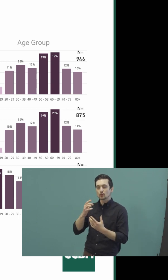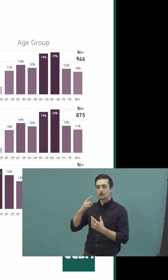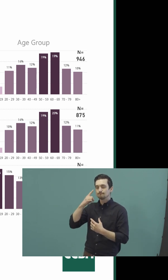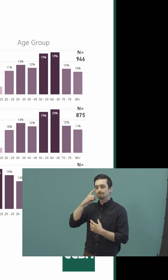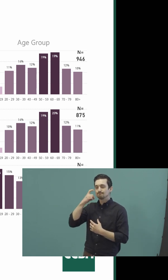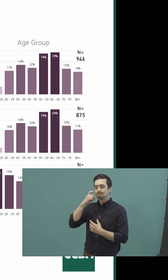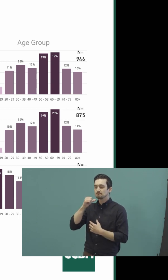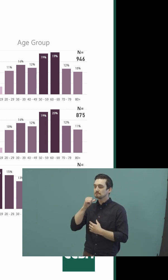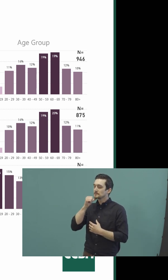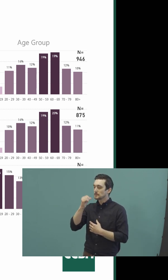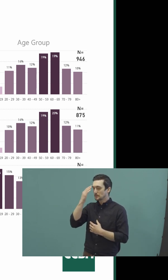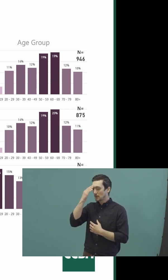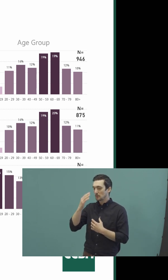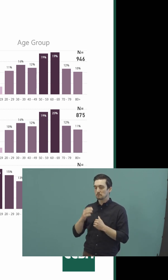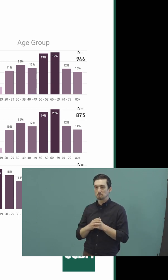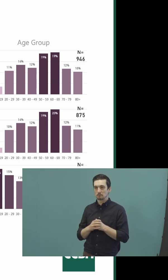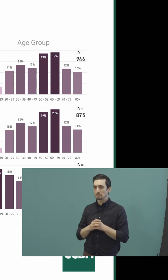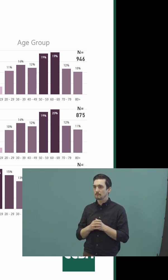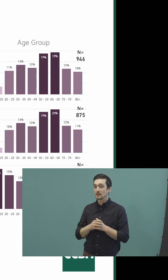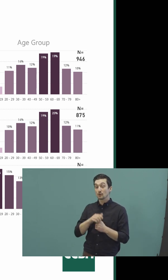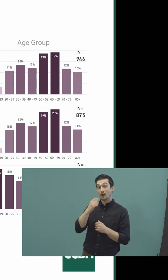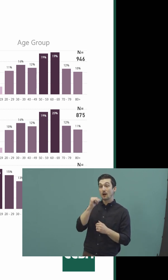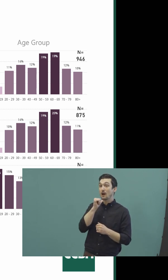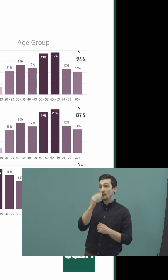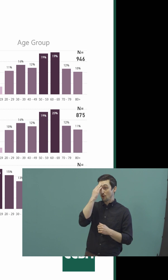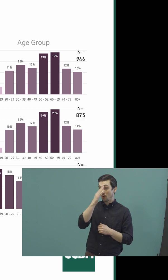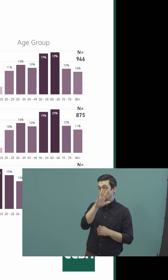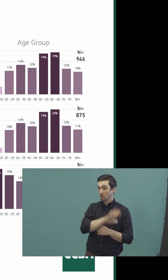is unknown in about 28% of our cases.